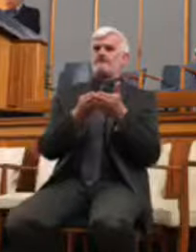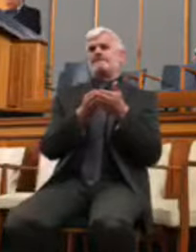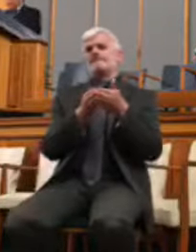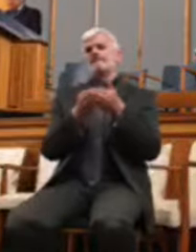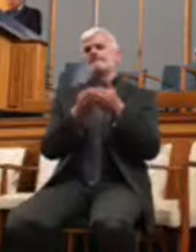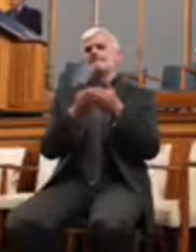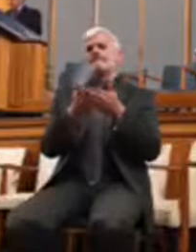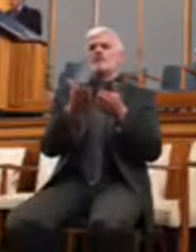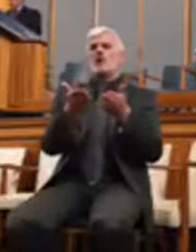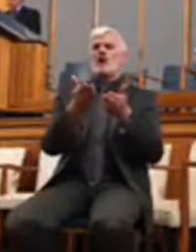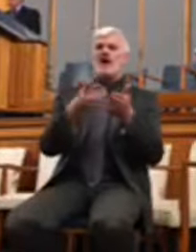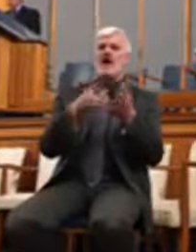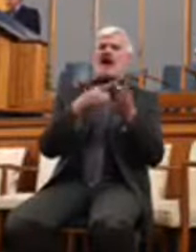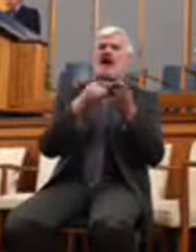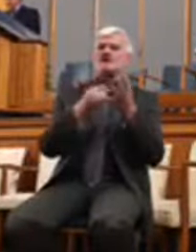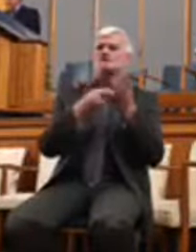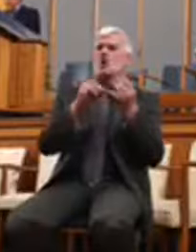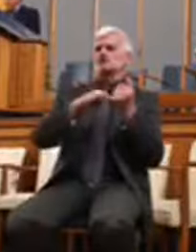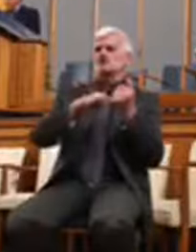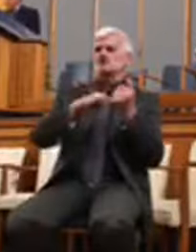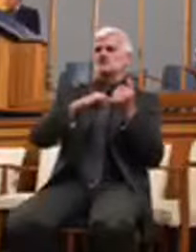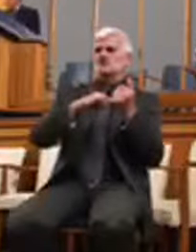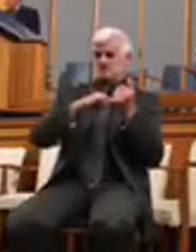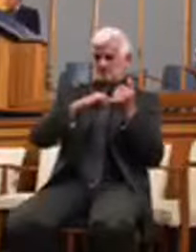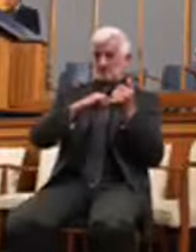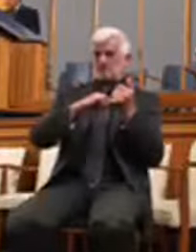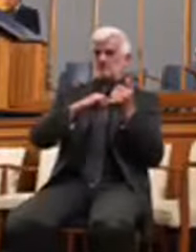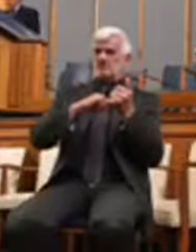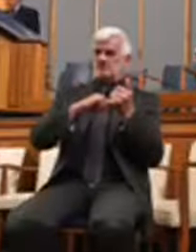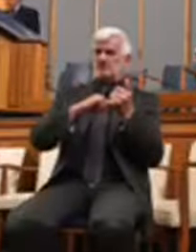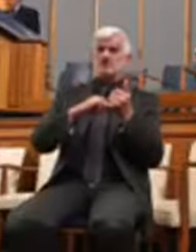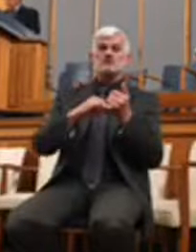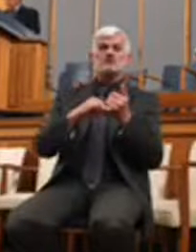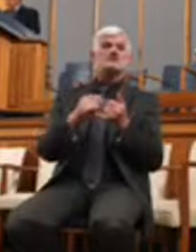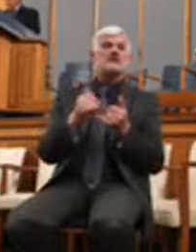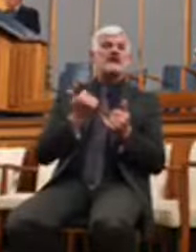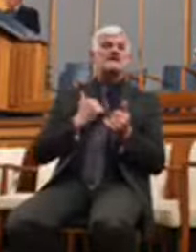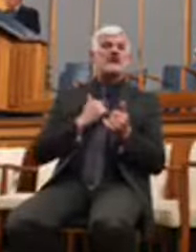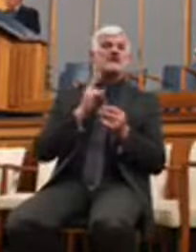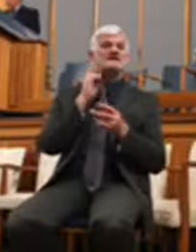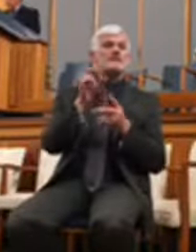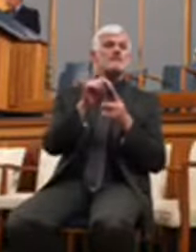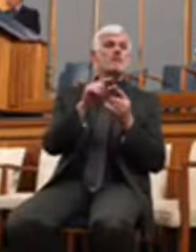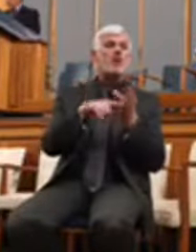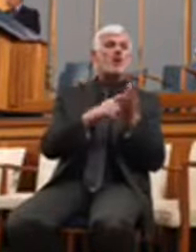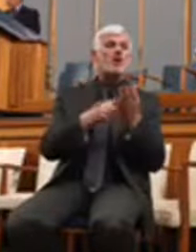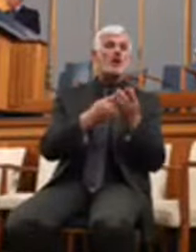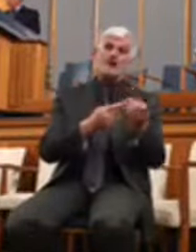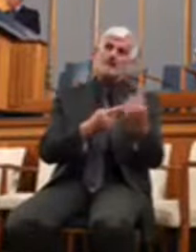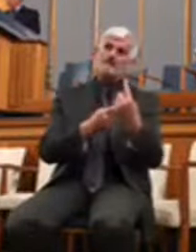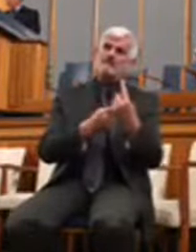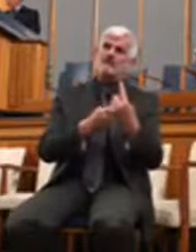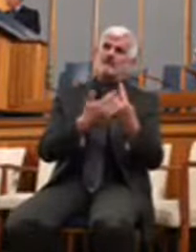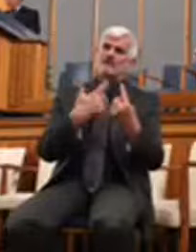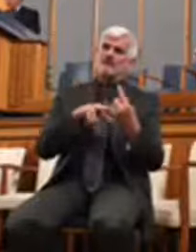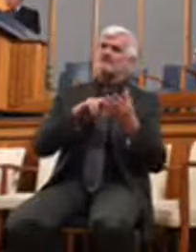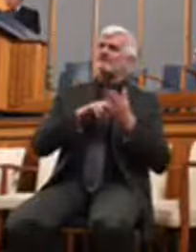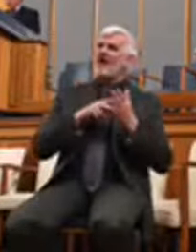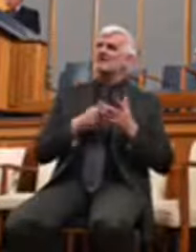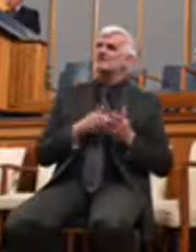said unto Assos, that intending to take him home, for so had he appointed,